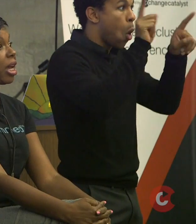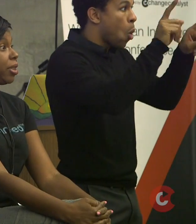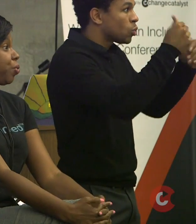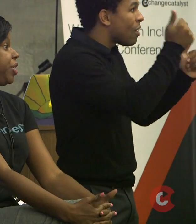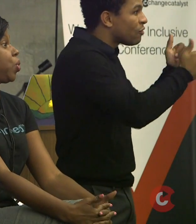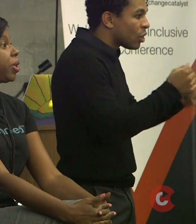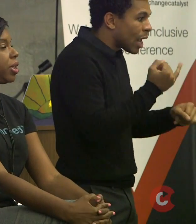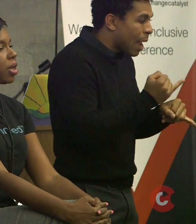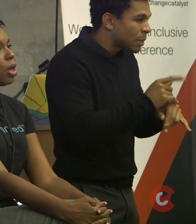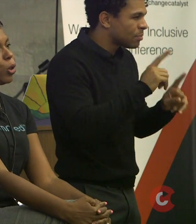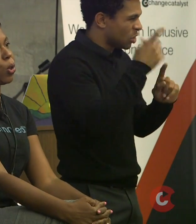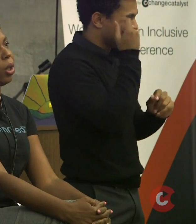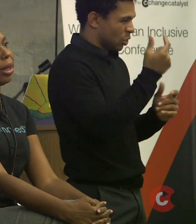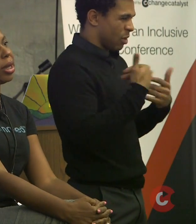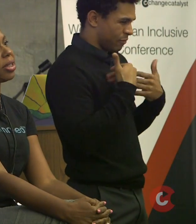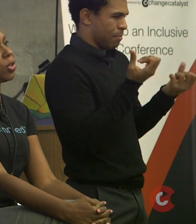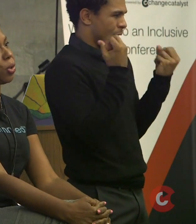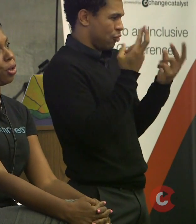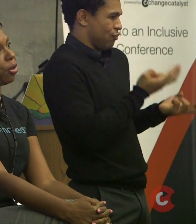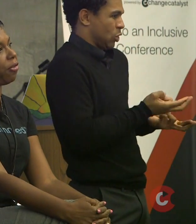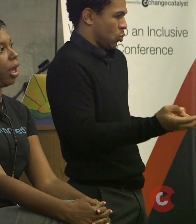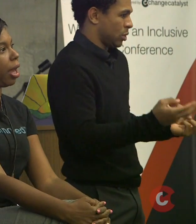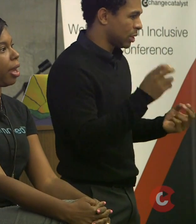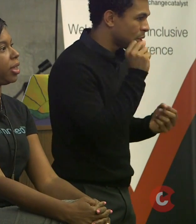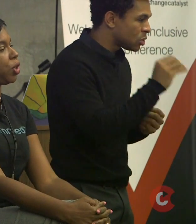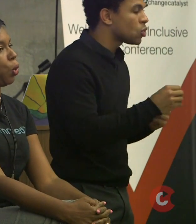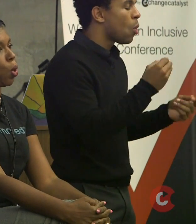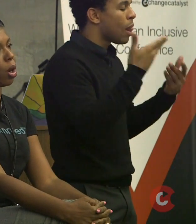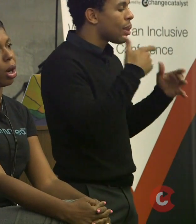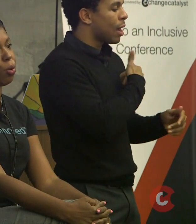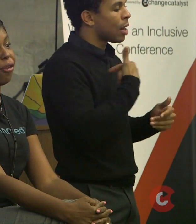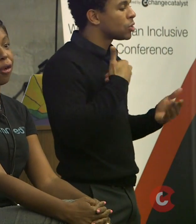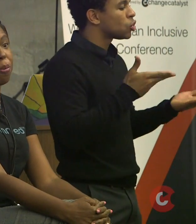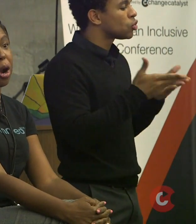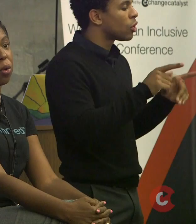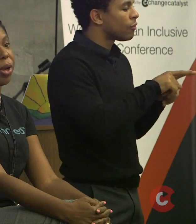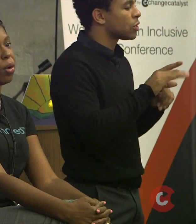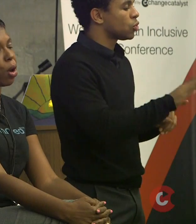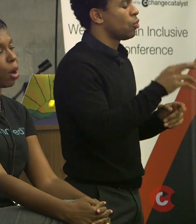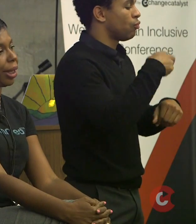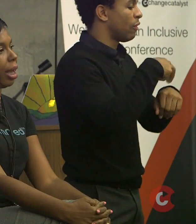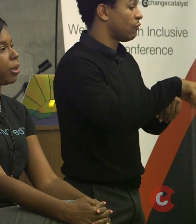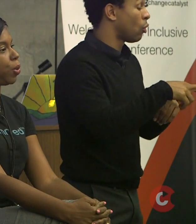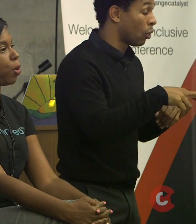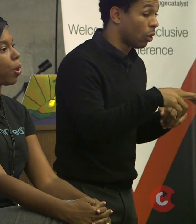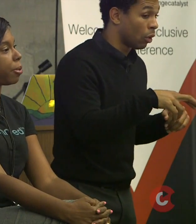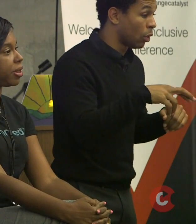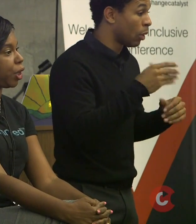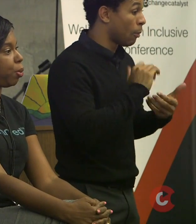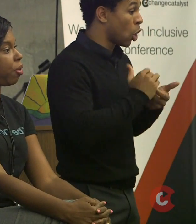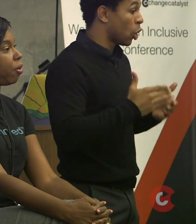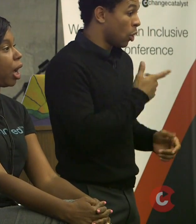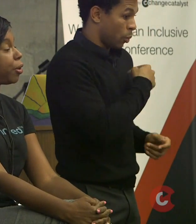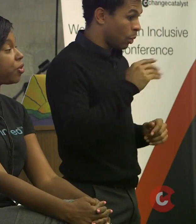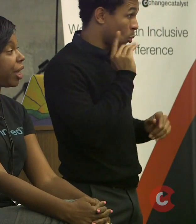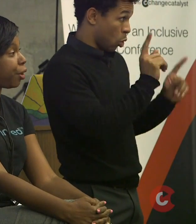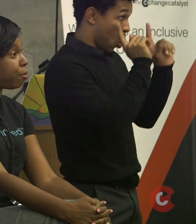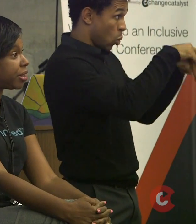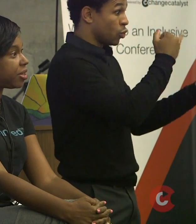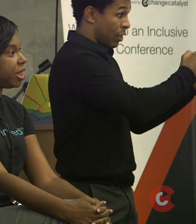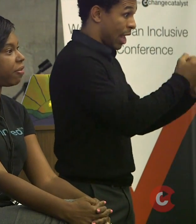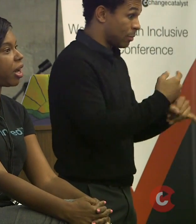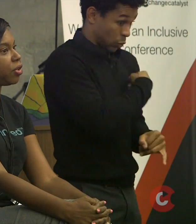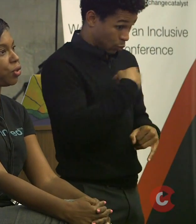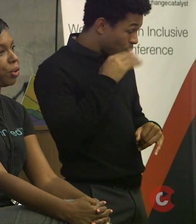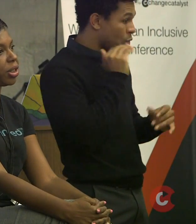a lot of times it's resources. So let us serve as your referral partner. We will go on campus, we will represent you, we will understand